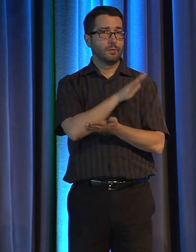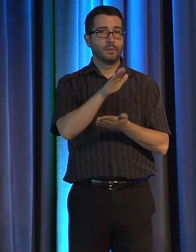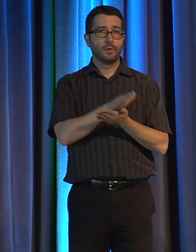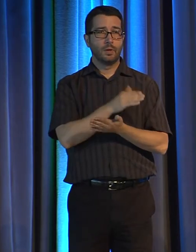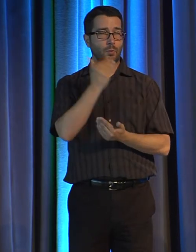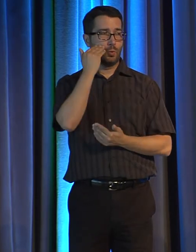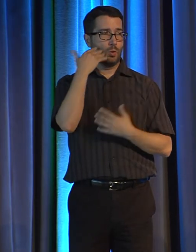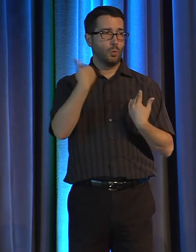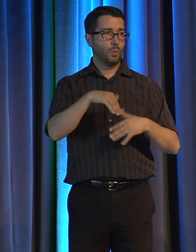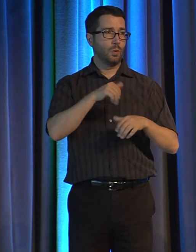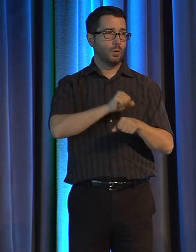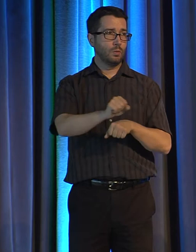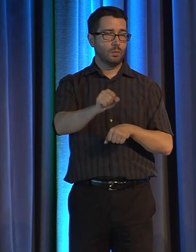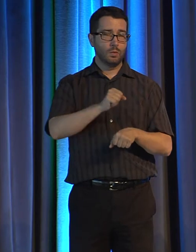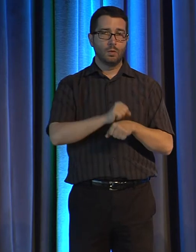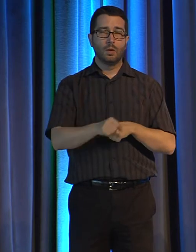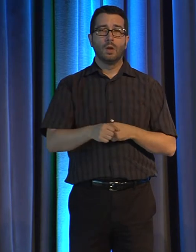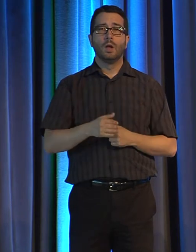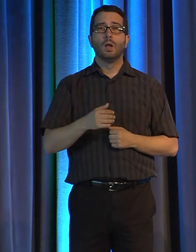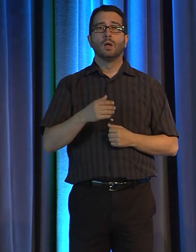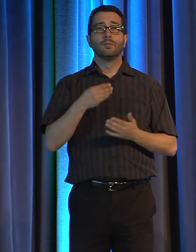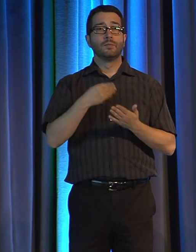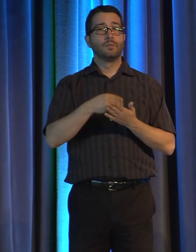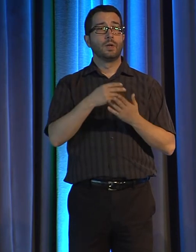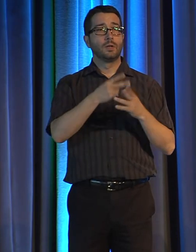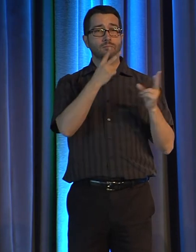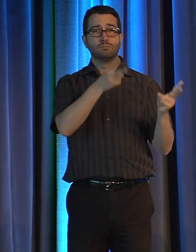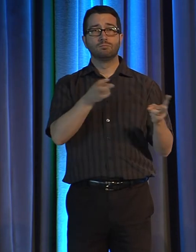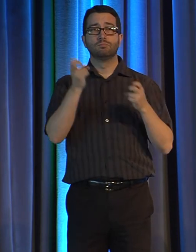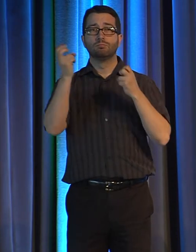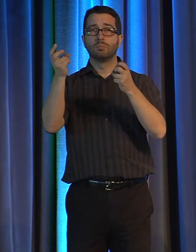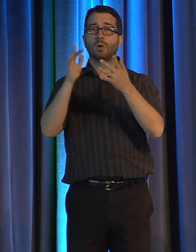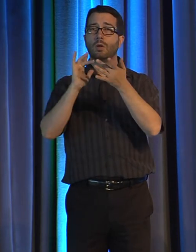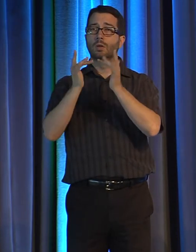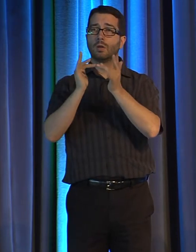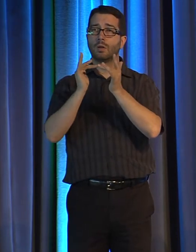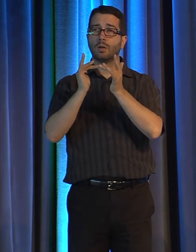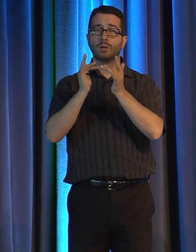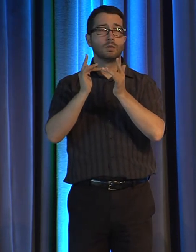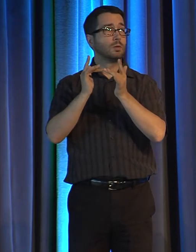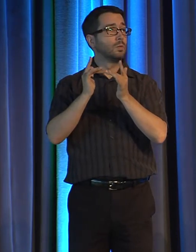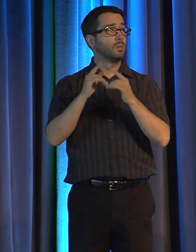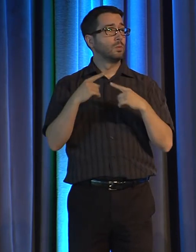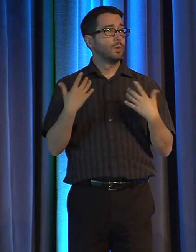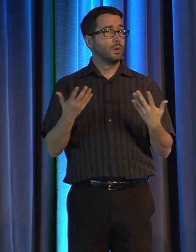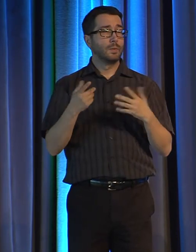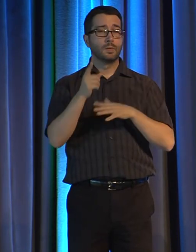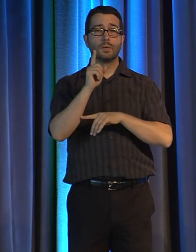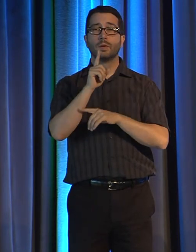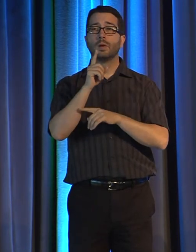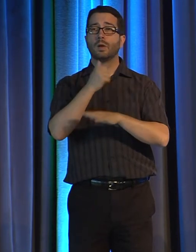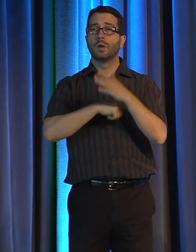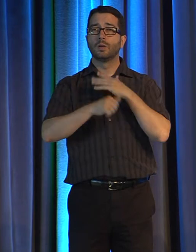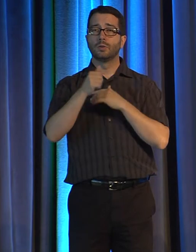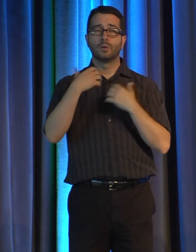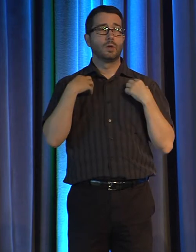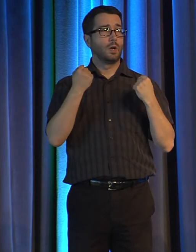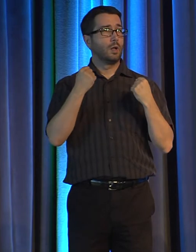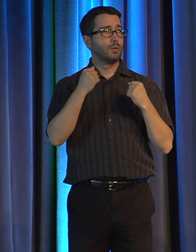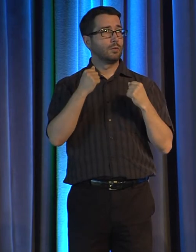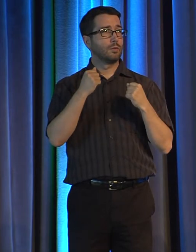task. Our financials are posted online under the Health Authority website,